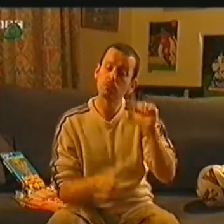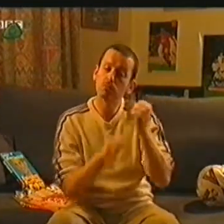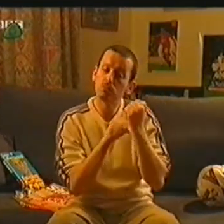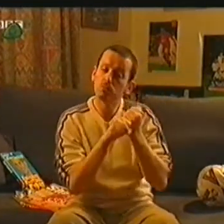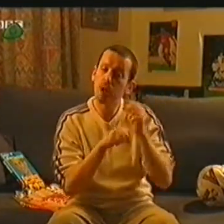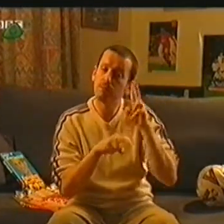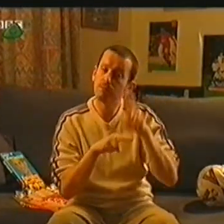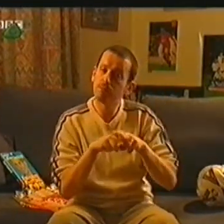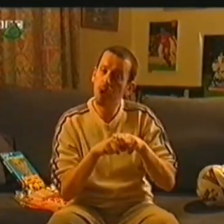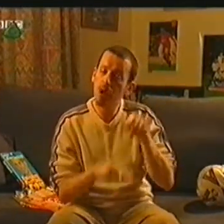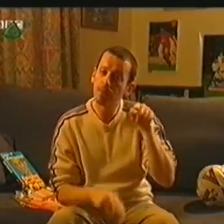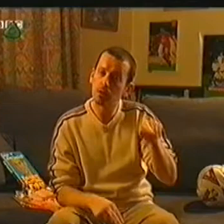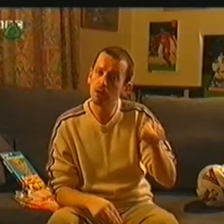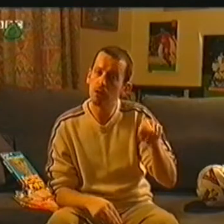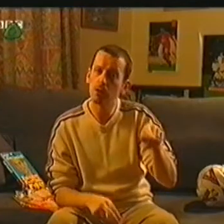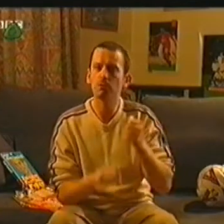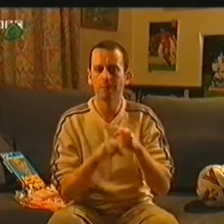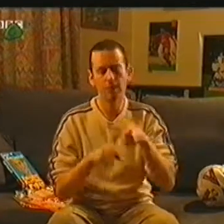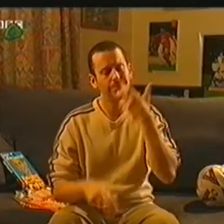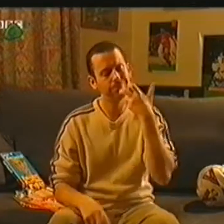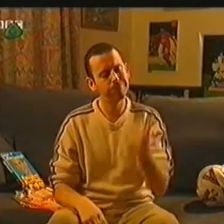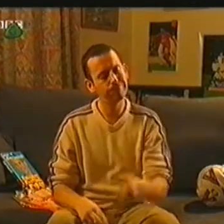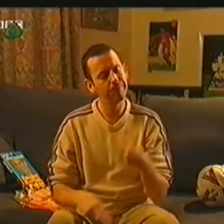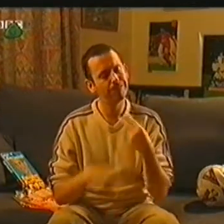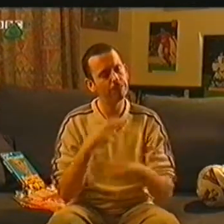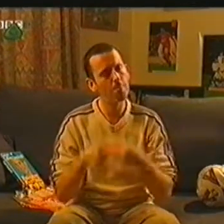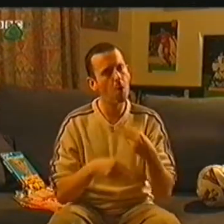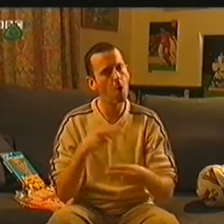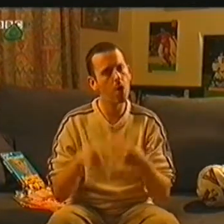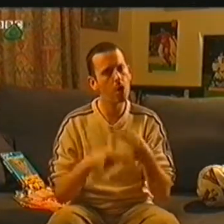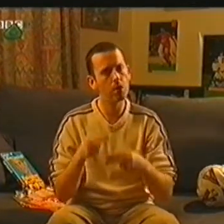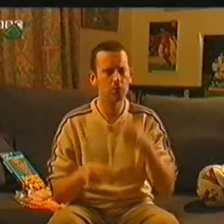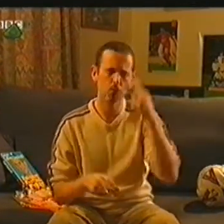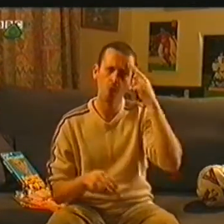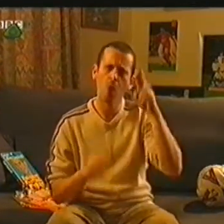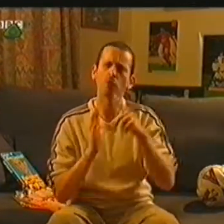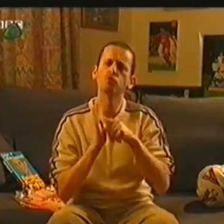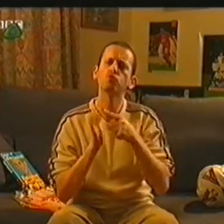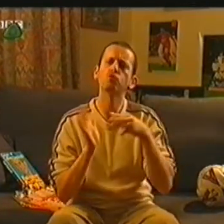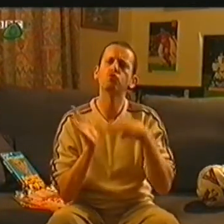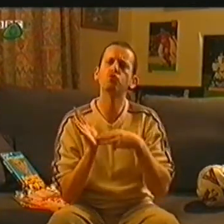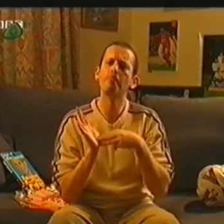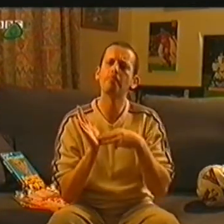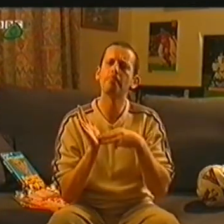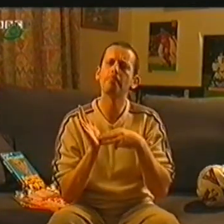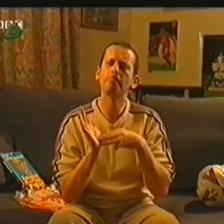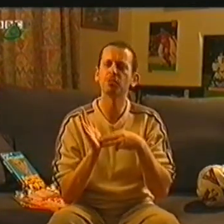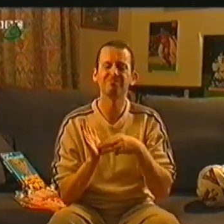baby. But Josh's grandfather, Jim, he'd been interested in